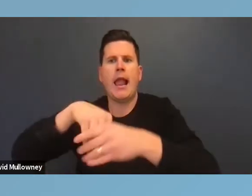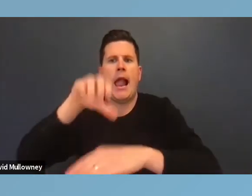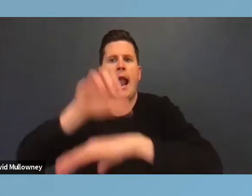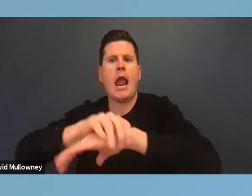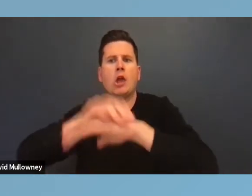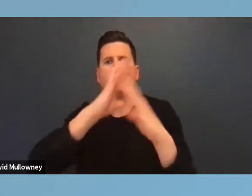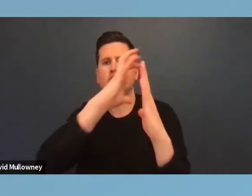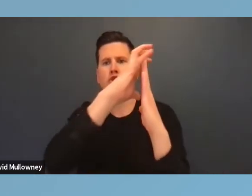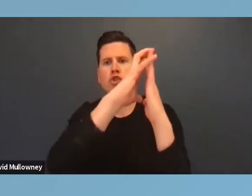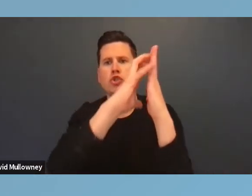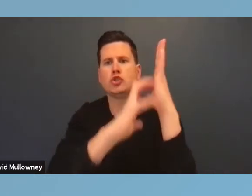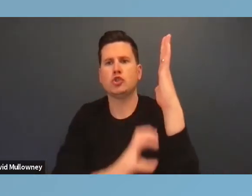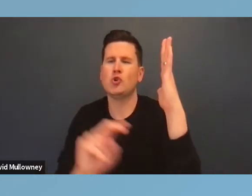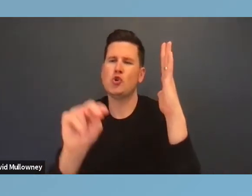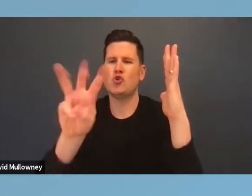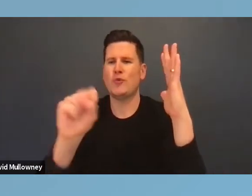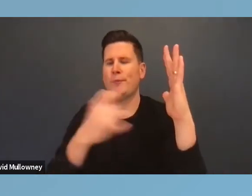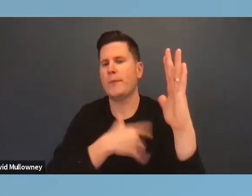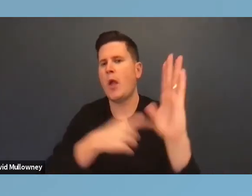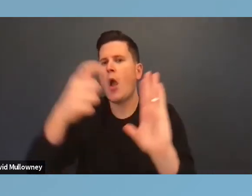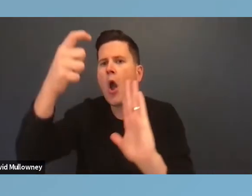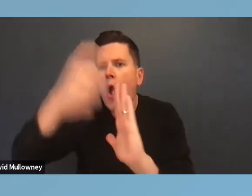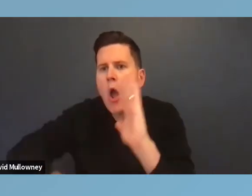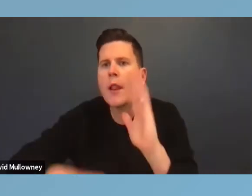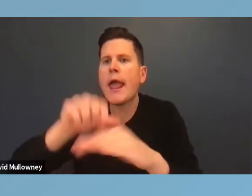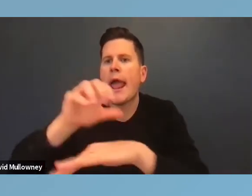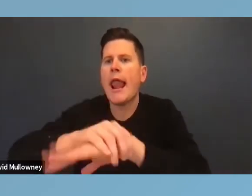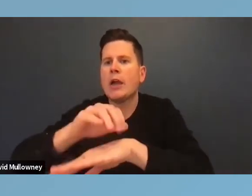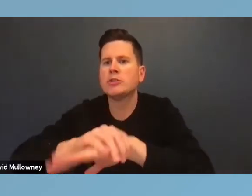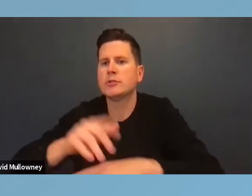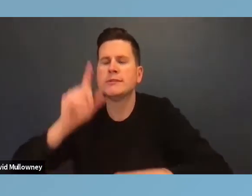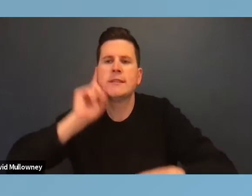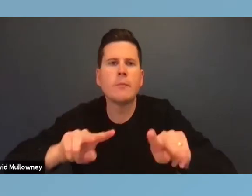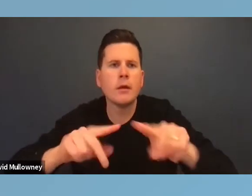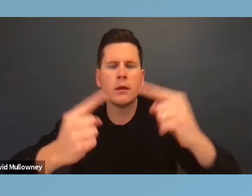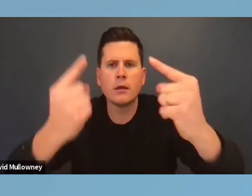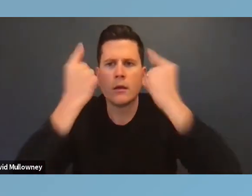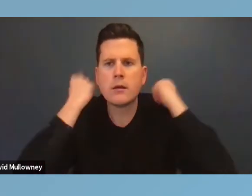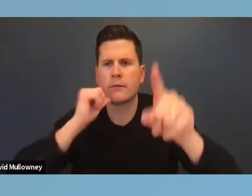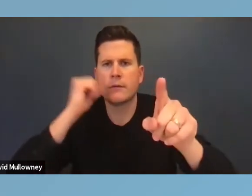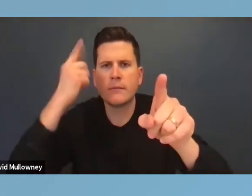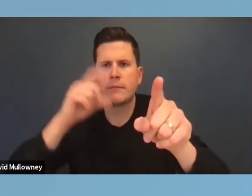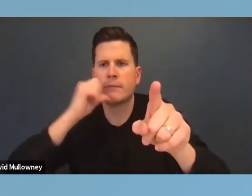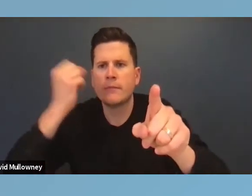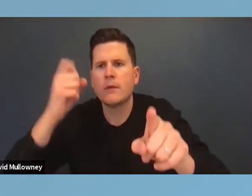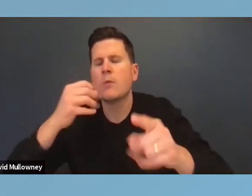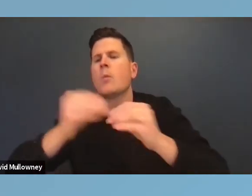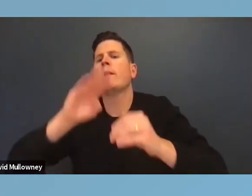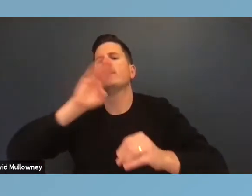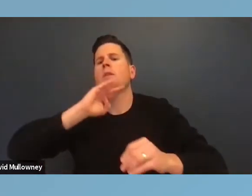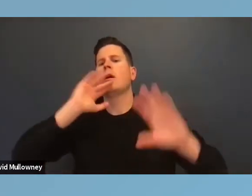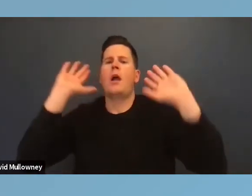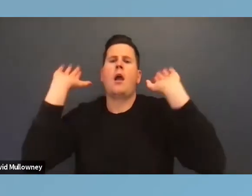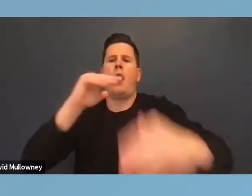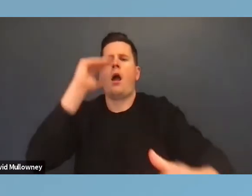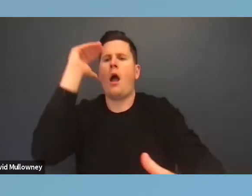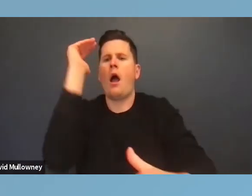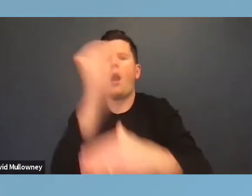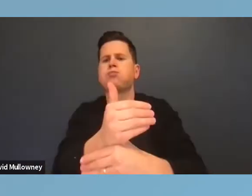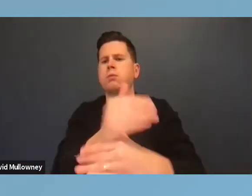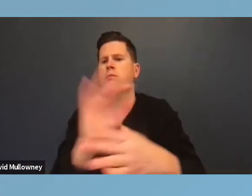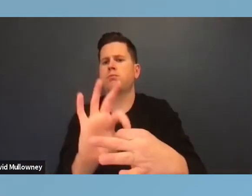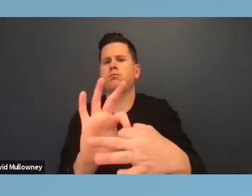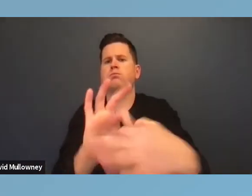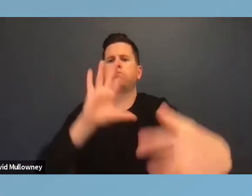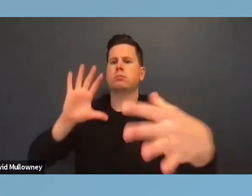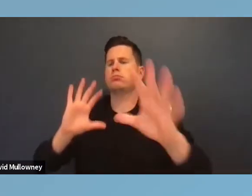If there's something on the news in English or an article, a lot of deaf people don't understand it and